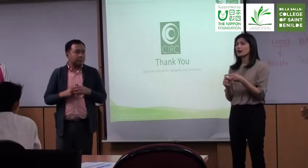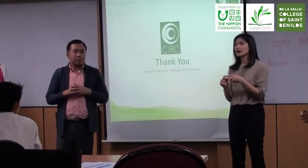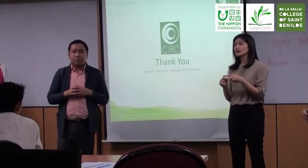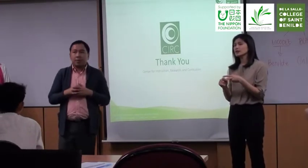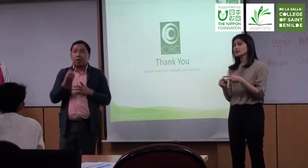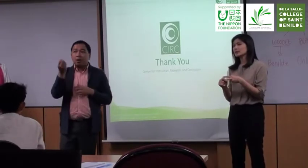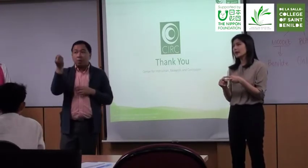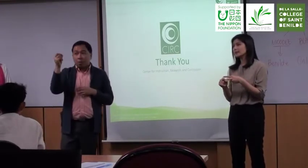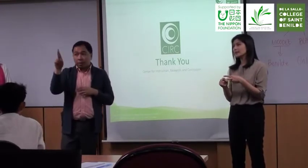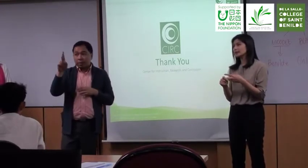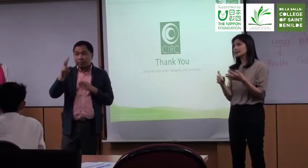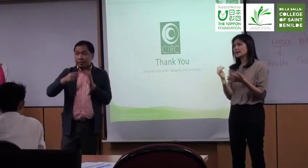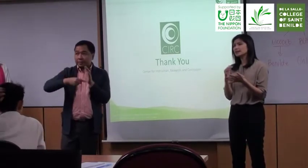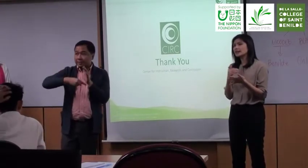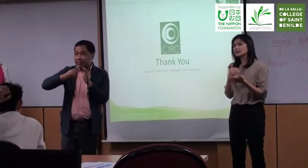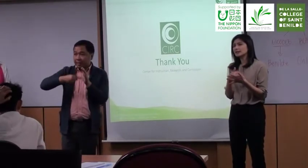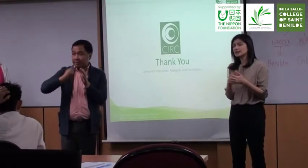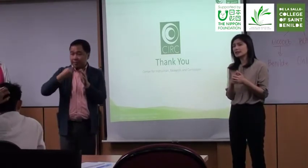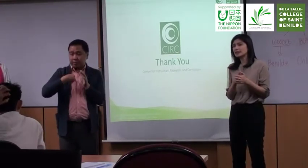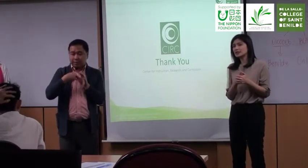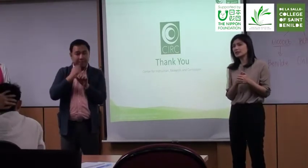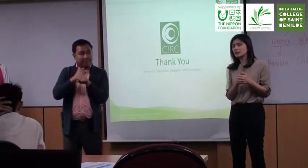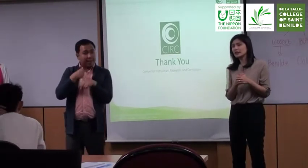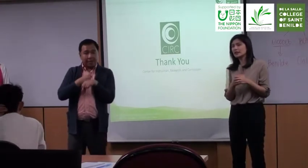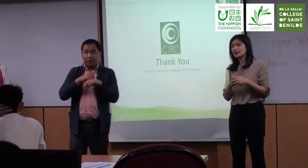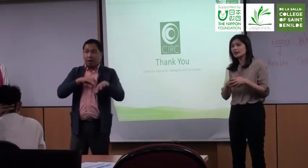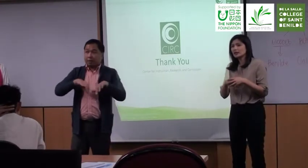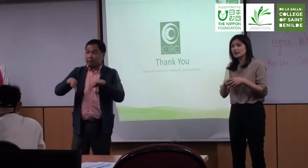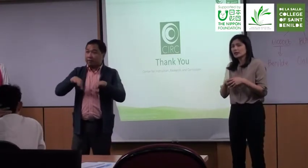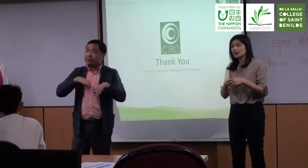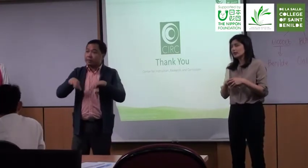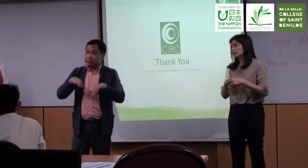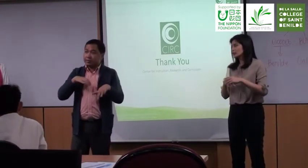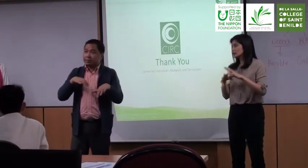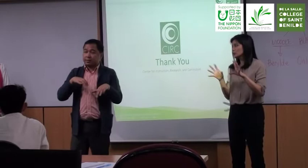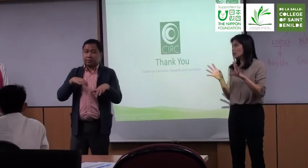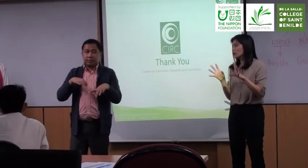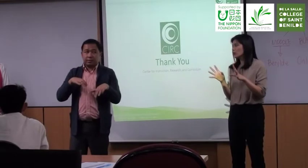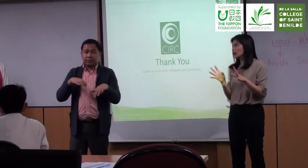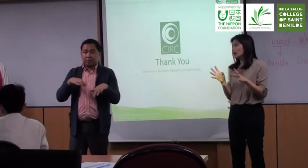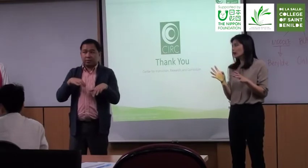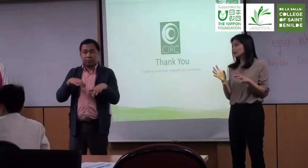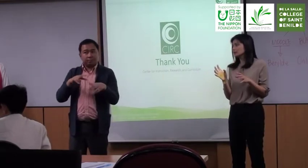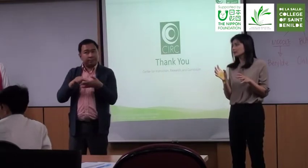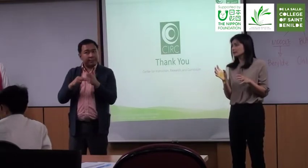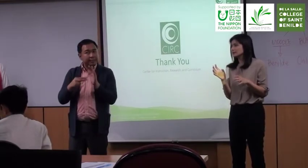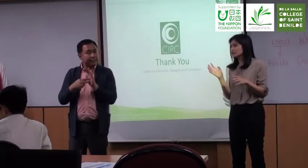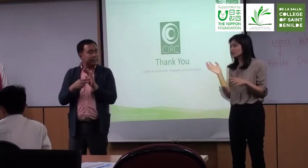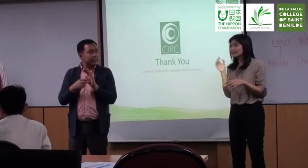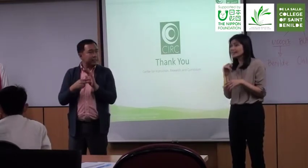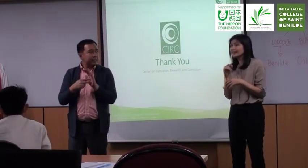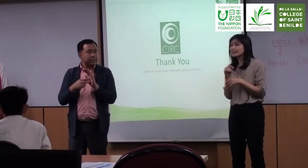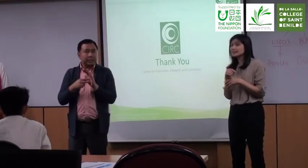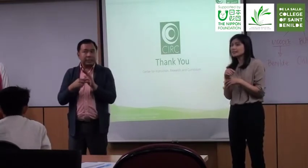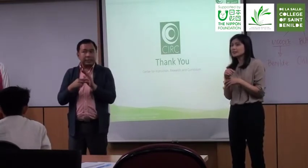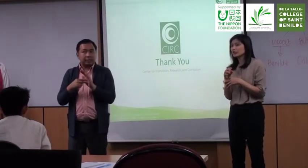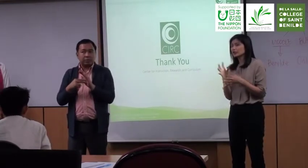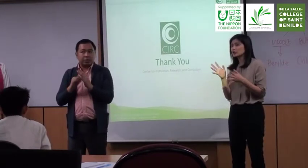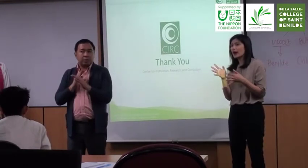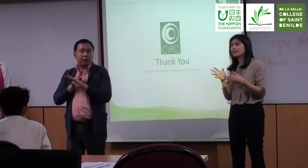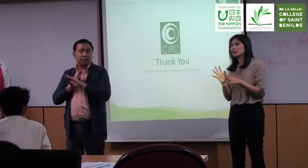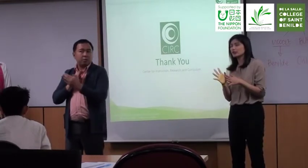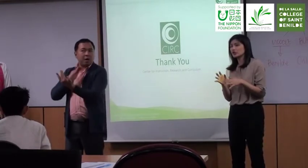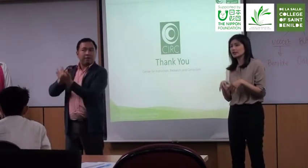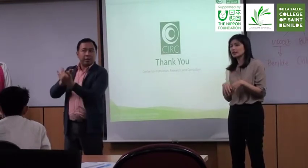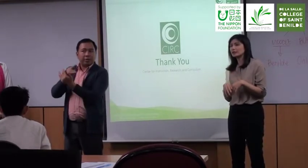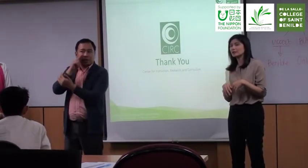Or sometimes I design the activities in such a way na there's no cheating or